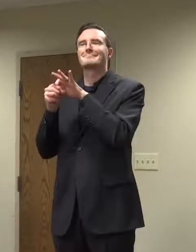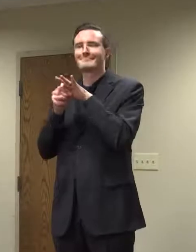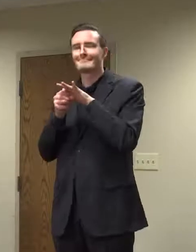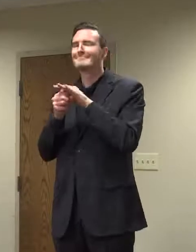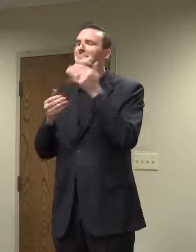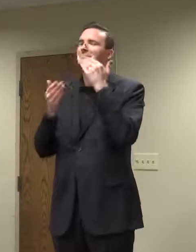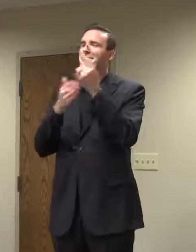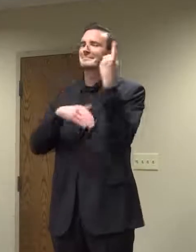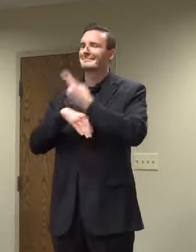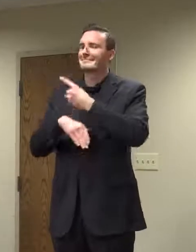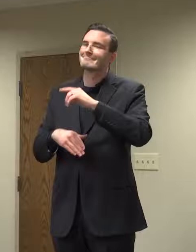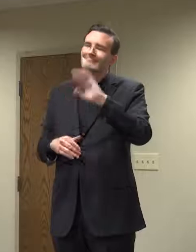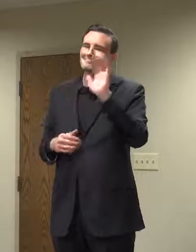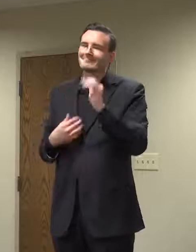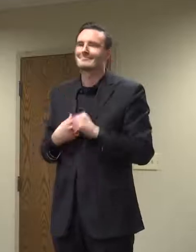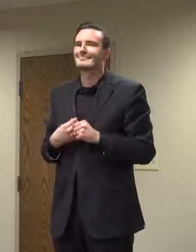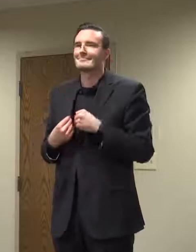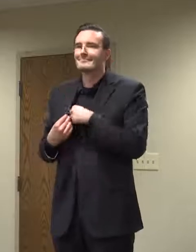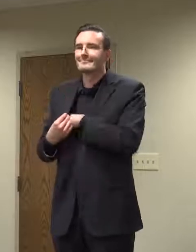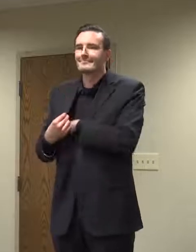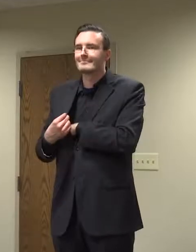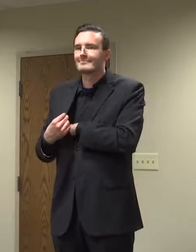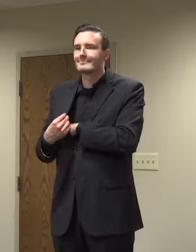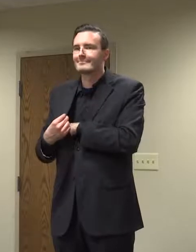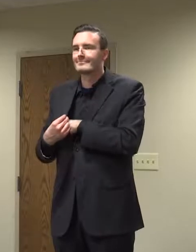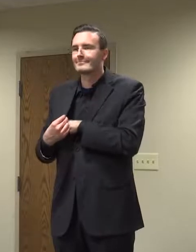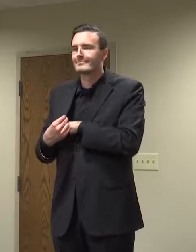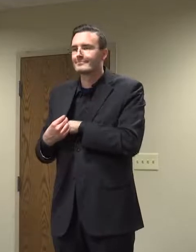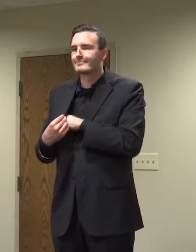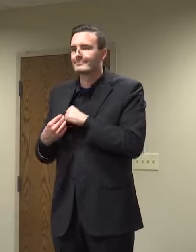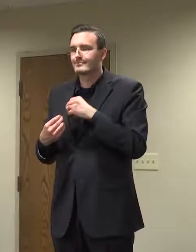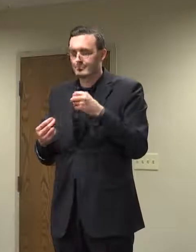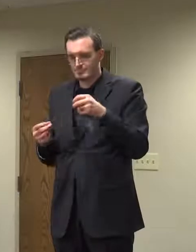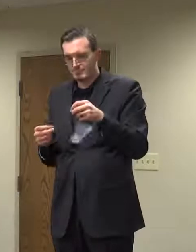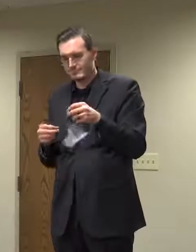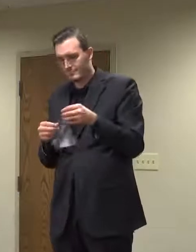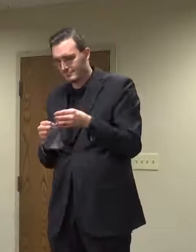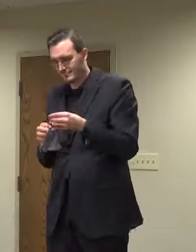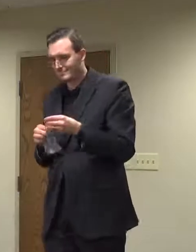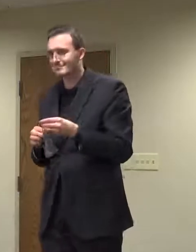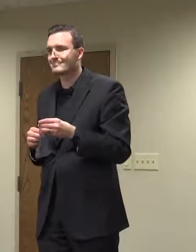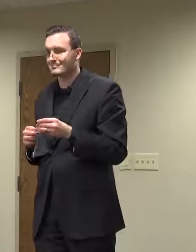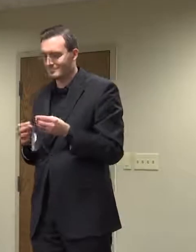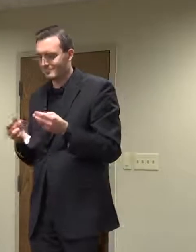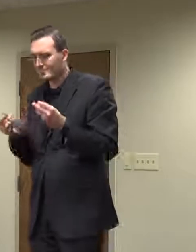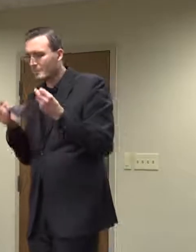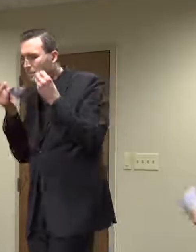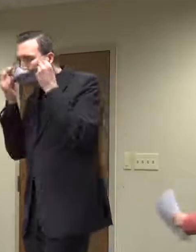and have a great day. You got 5 minutes? Let's tell you the time.